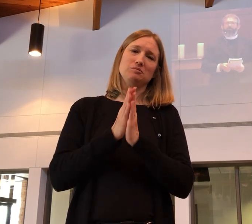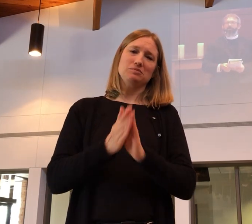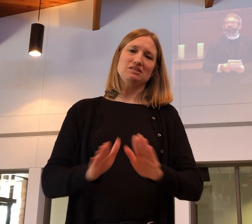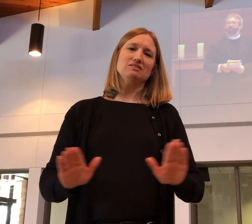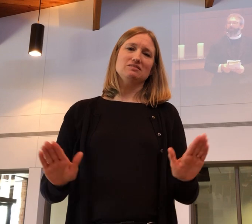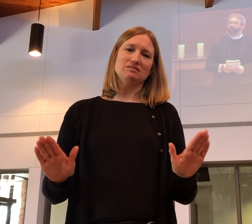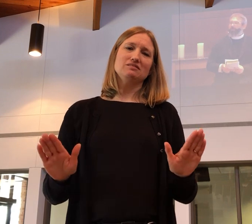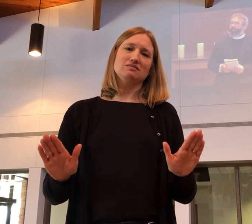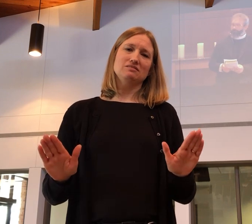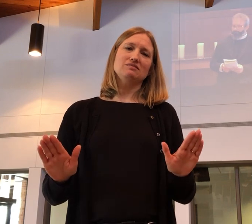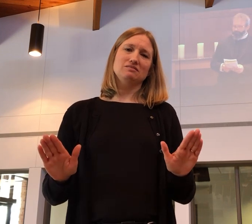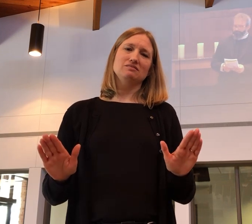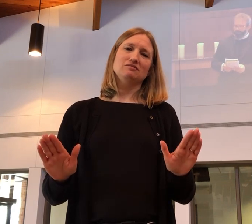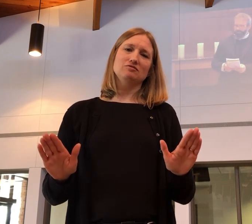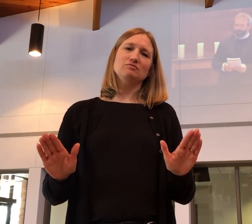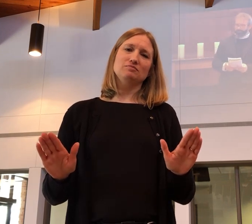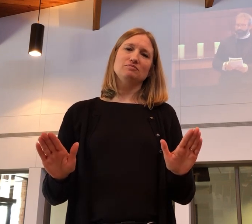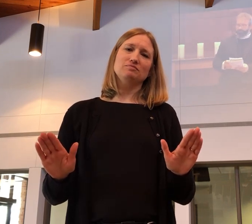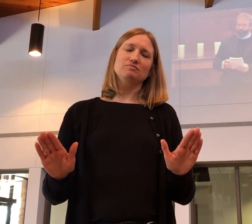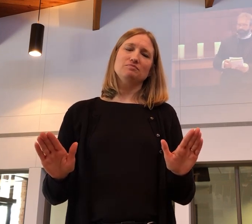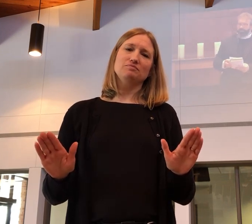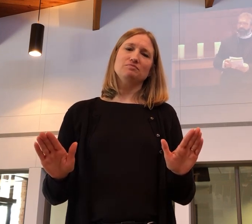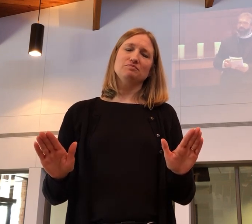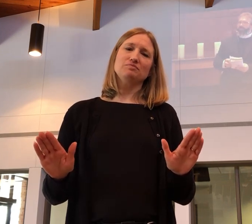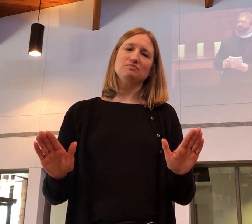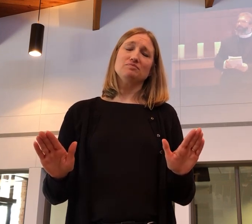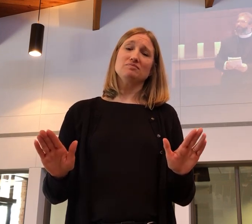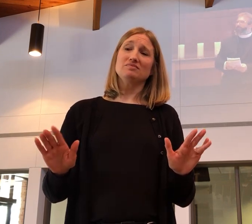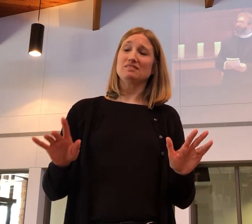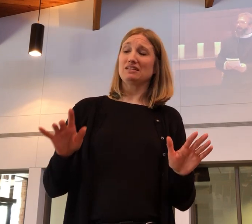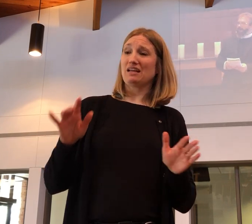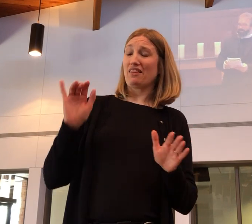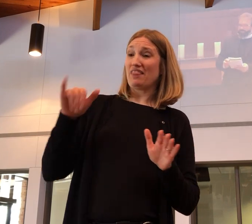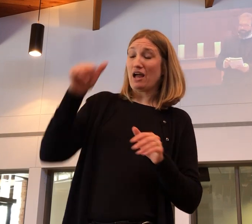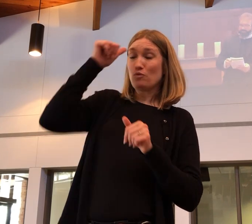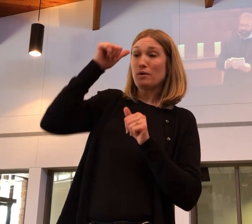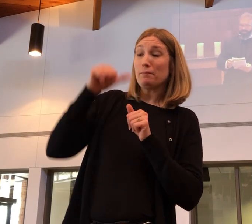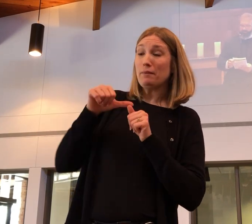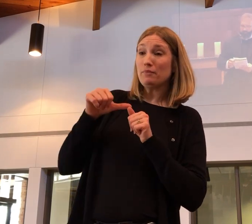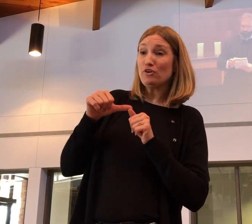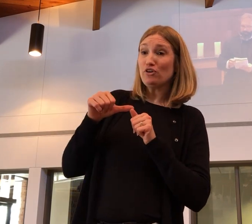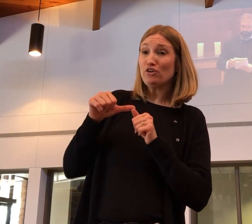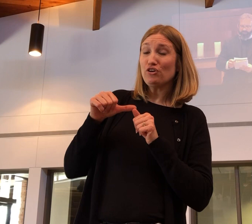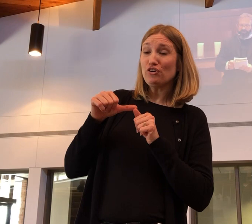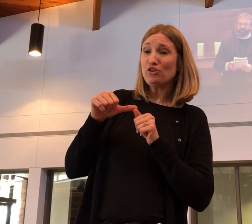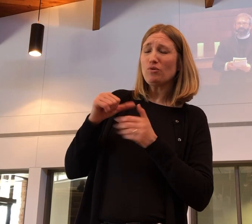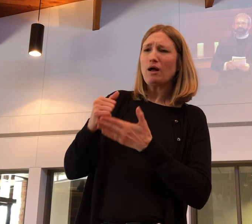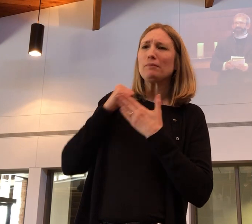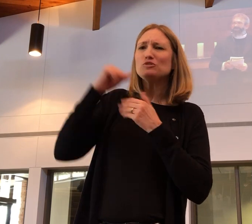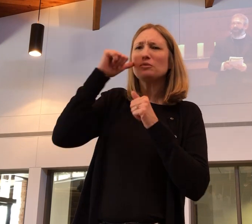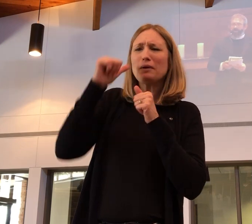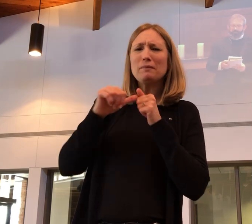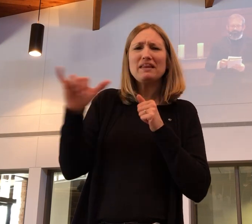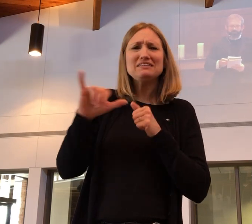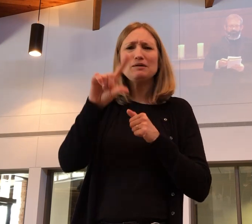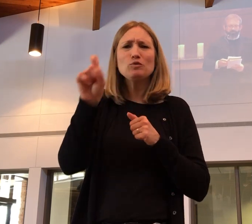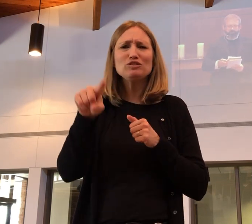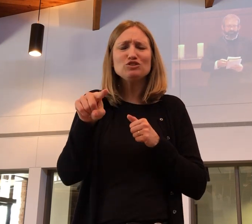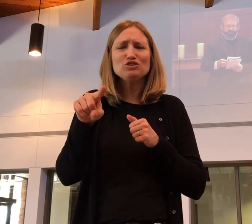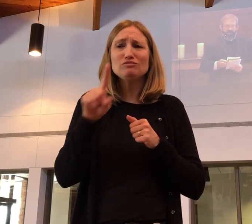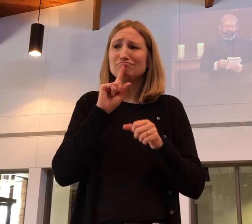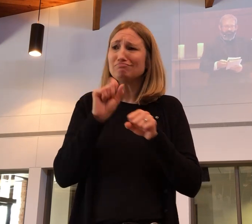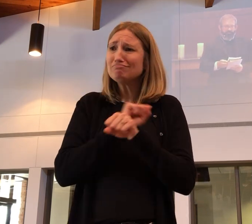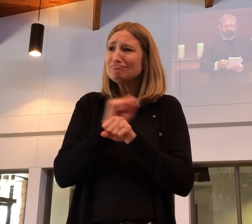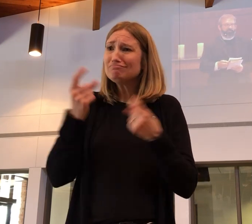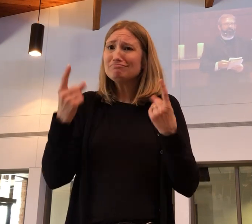And remembering all of those times, maybe even as we ask the same question, is all of this